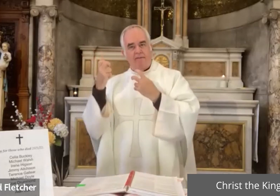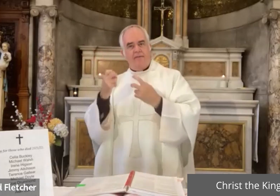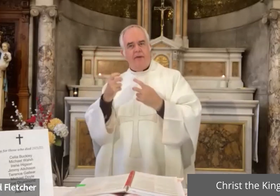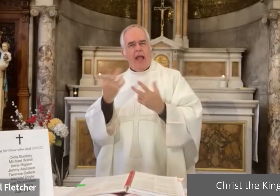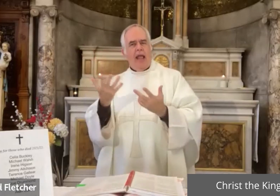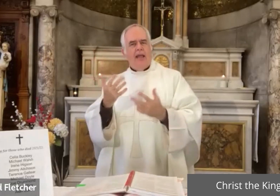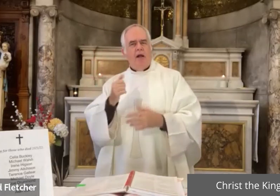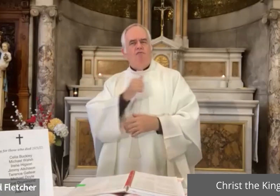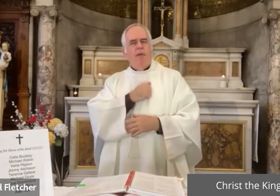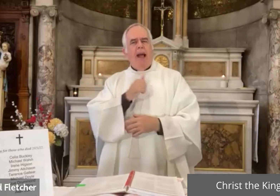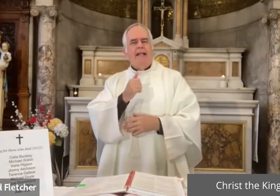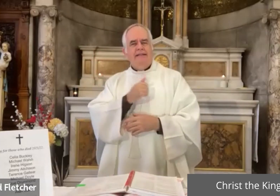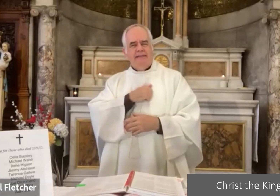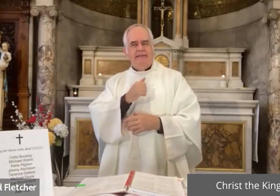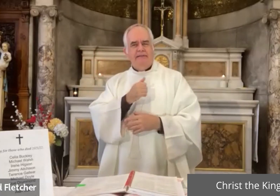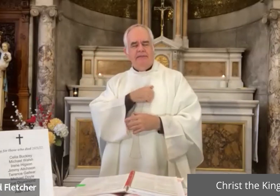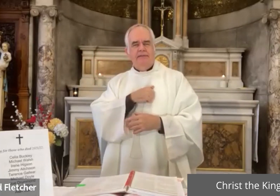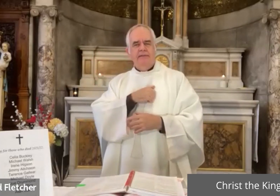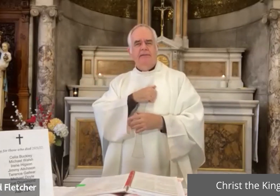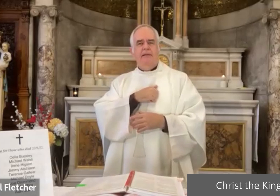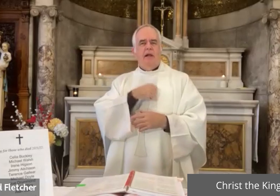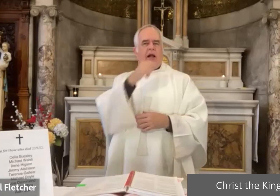thief is repentance.